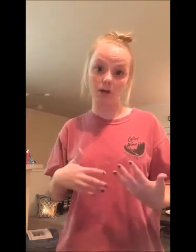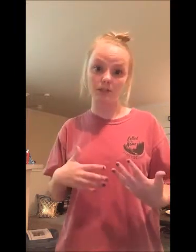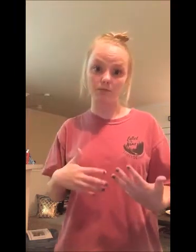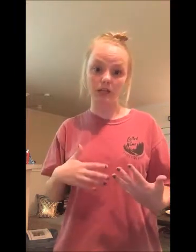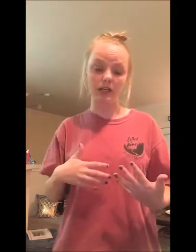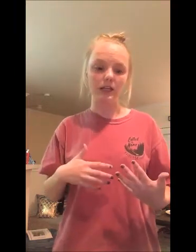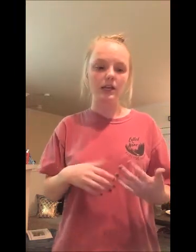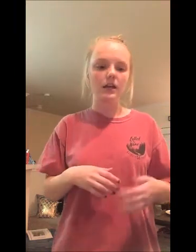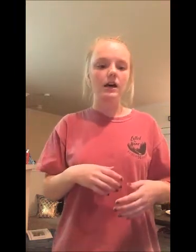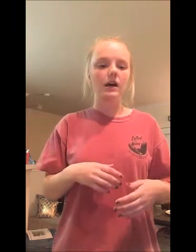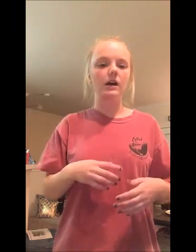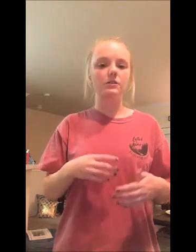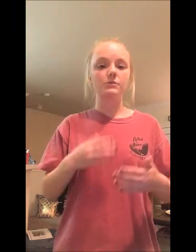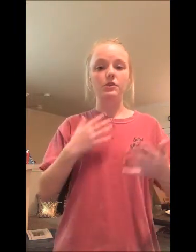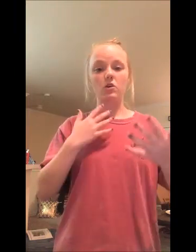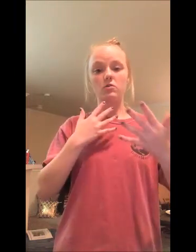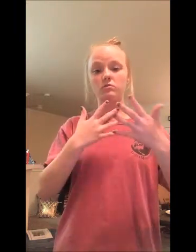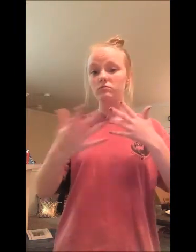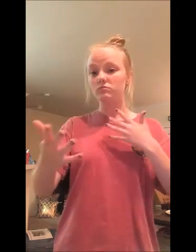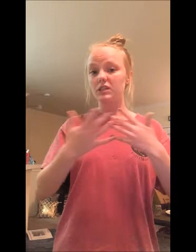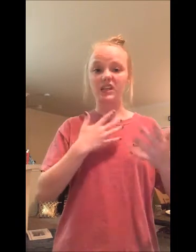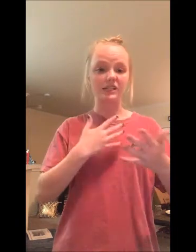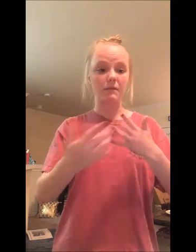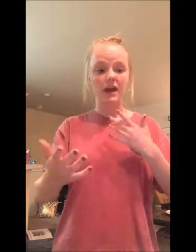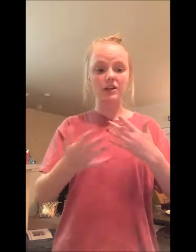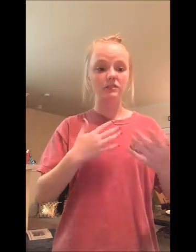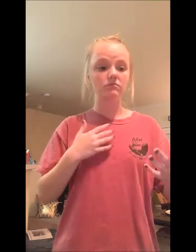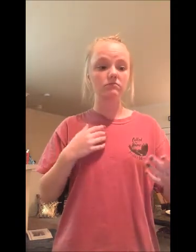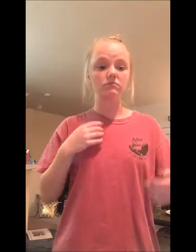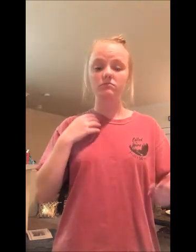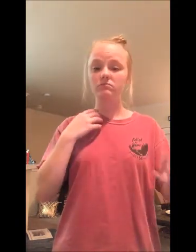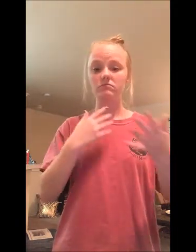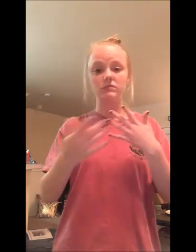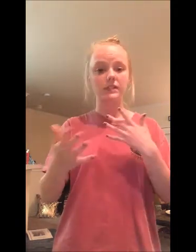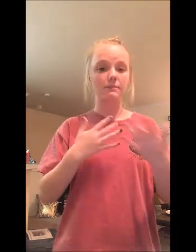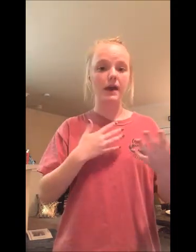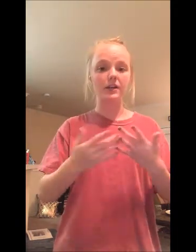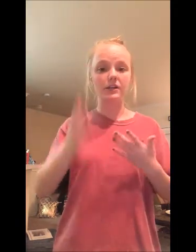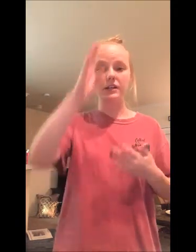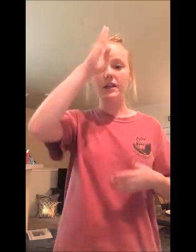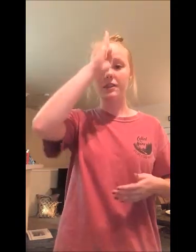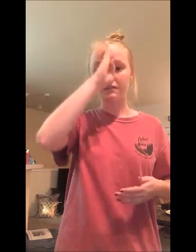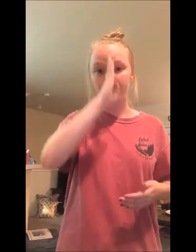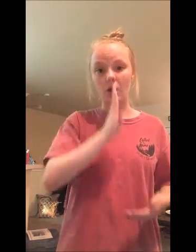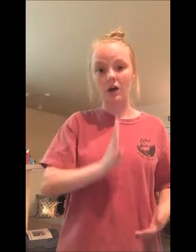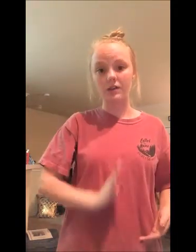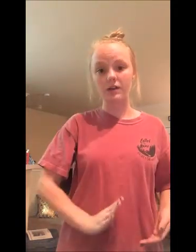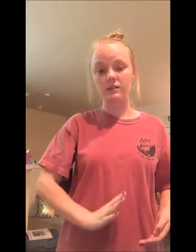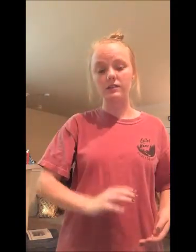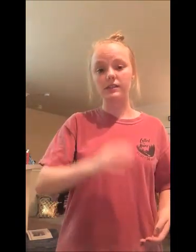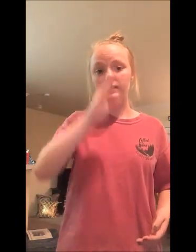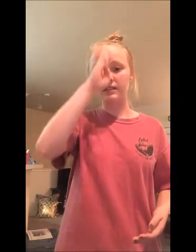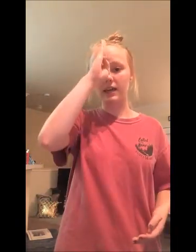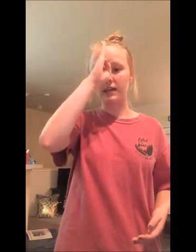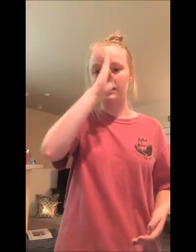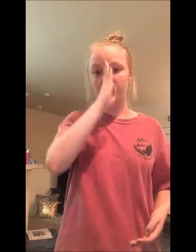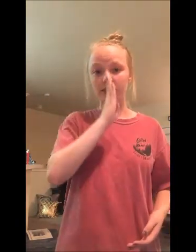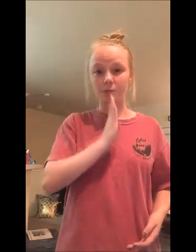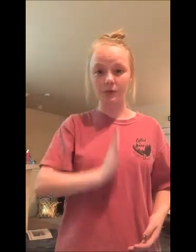adopted me. So it doesn't matter. Doesn't matter. The Father, this indicates like a